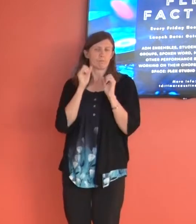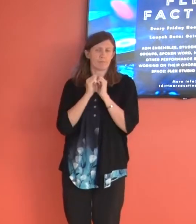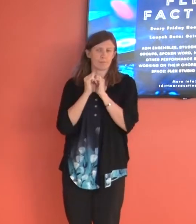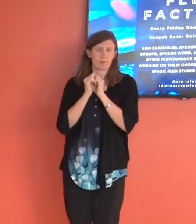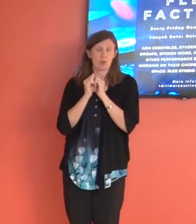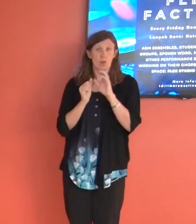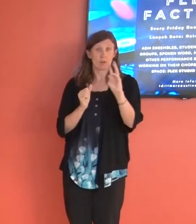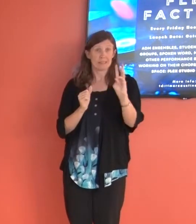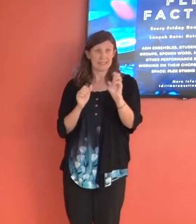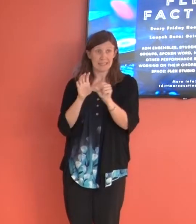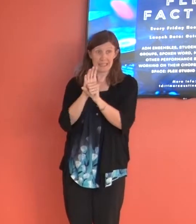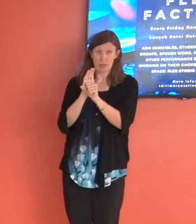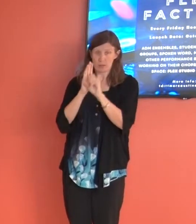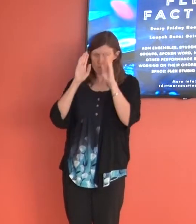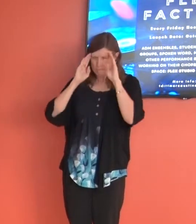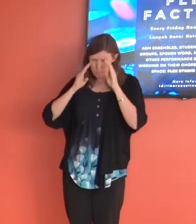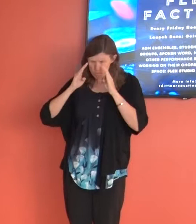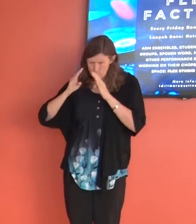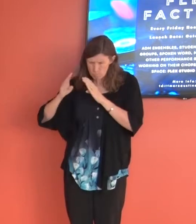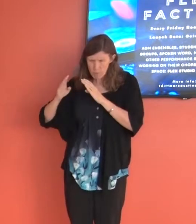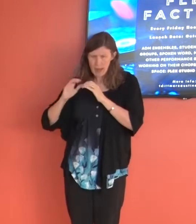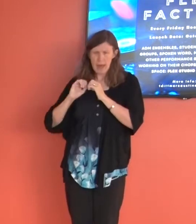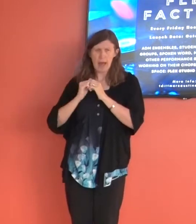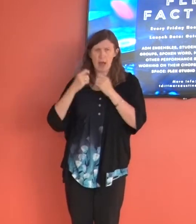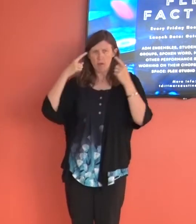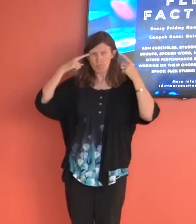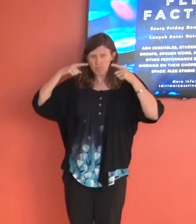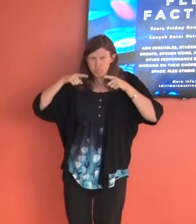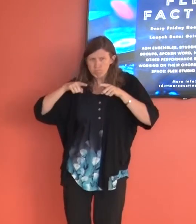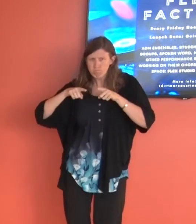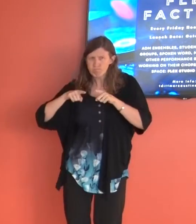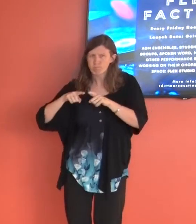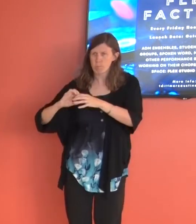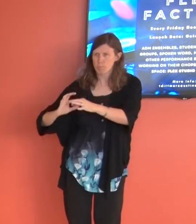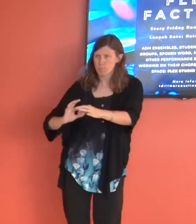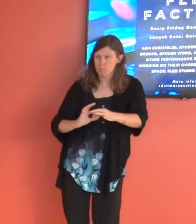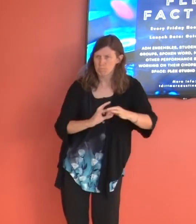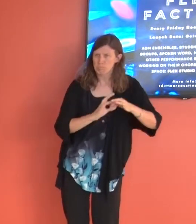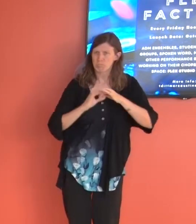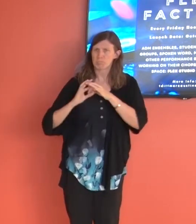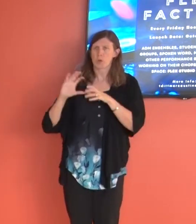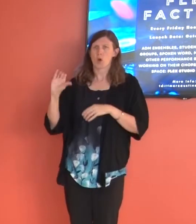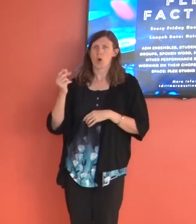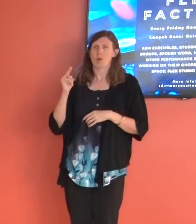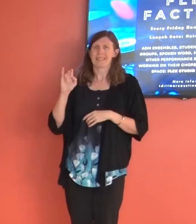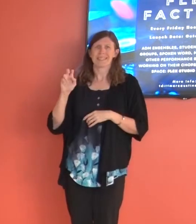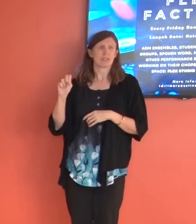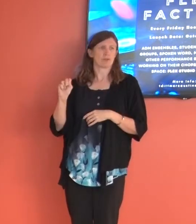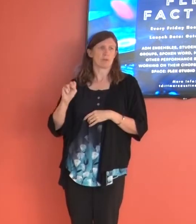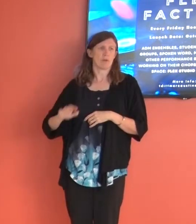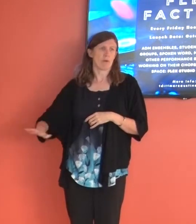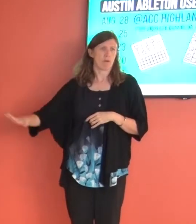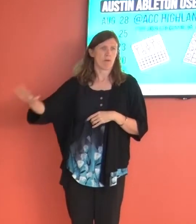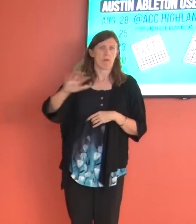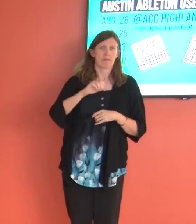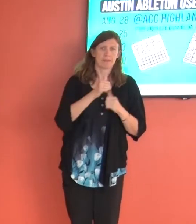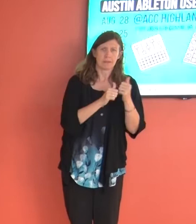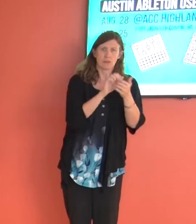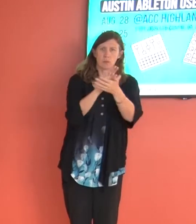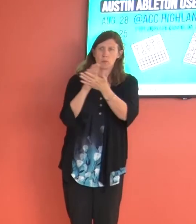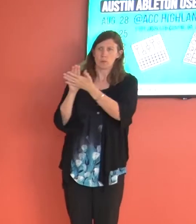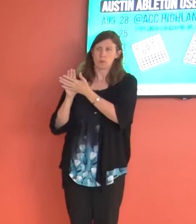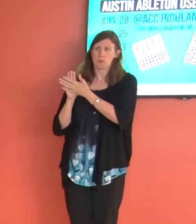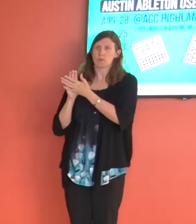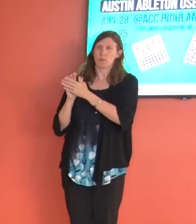areas of focus, this is ways for us to be aligned and have cohesion across the district so that we're all working together